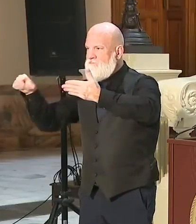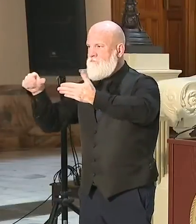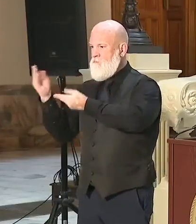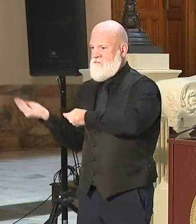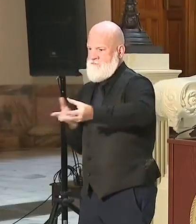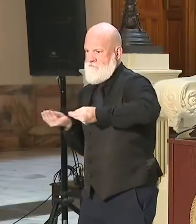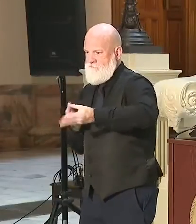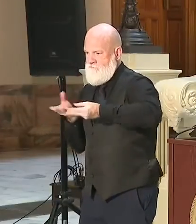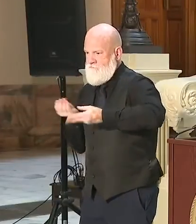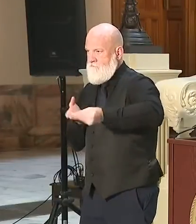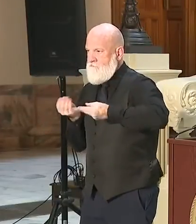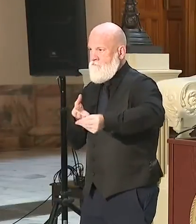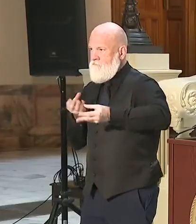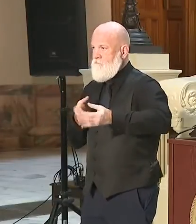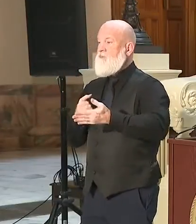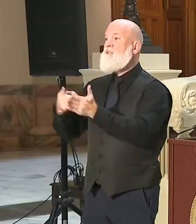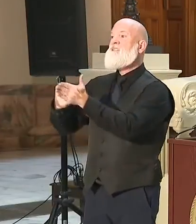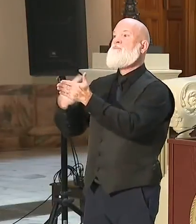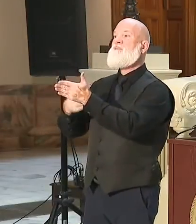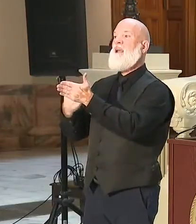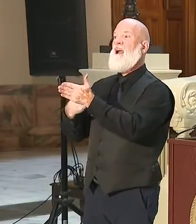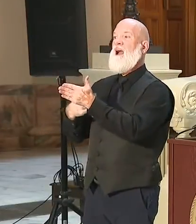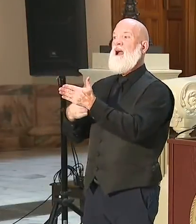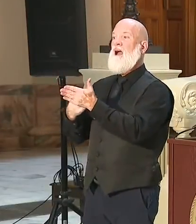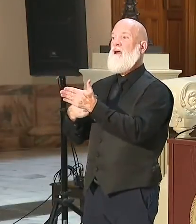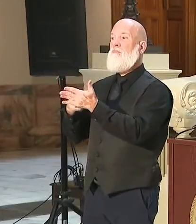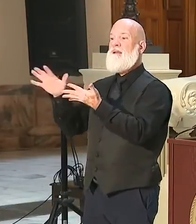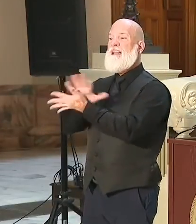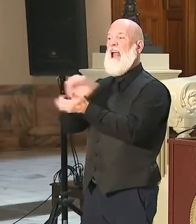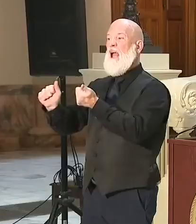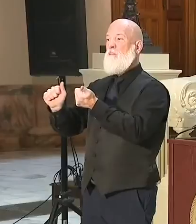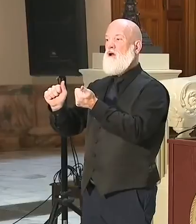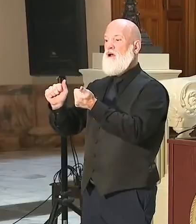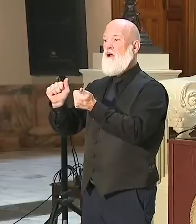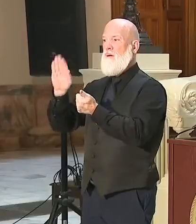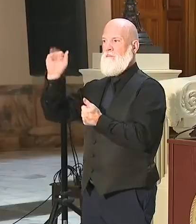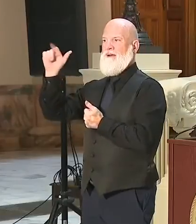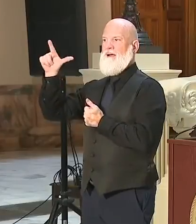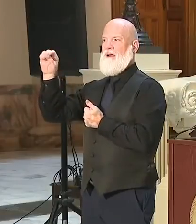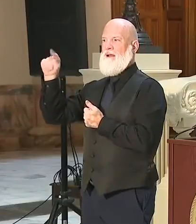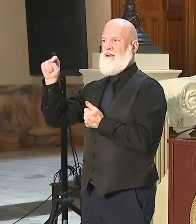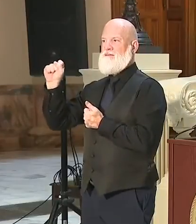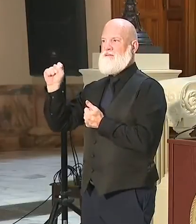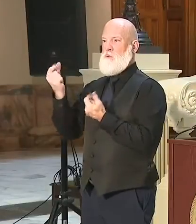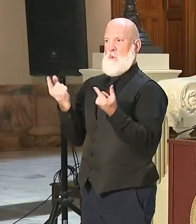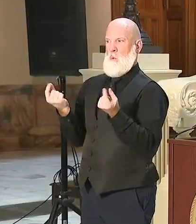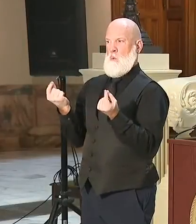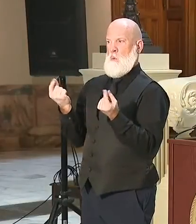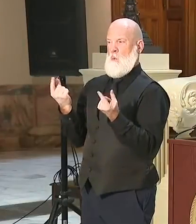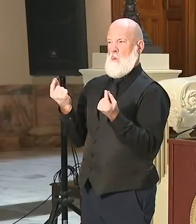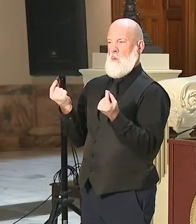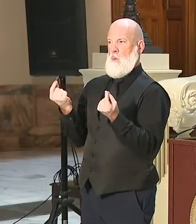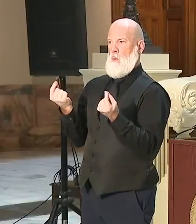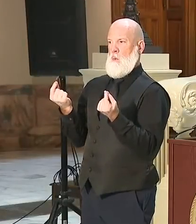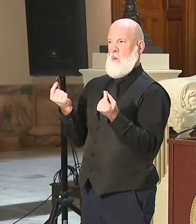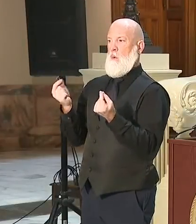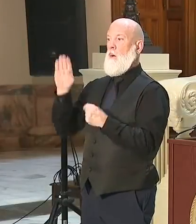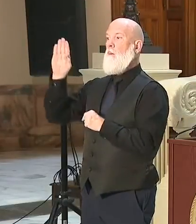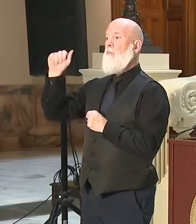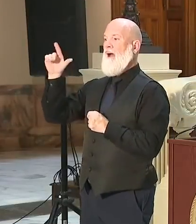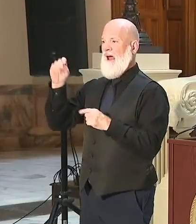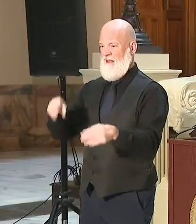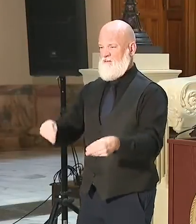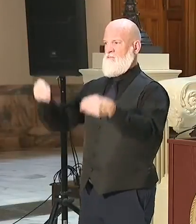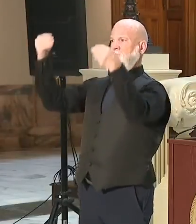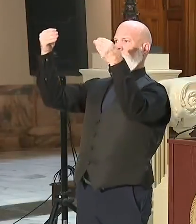ballot. You cannot scan a damaged ballot. So the normal process is you take those ballots and you replicate them on a BMD, and